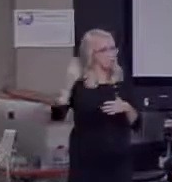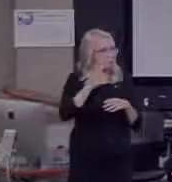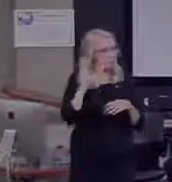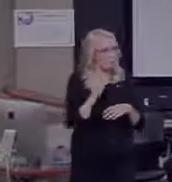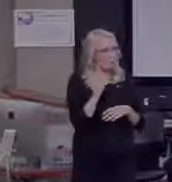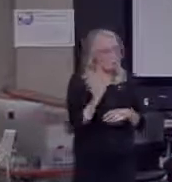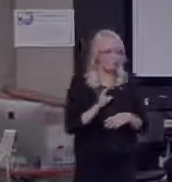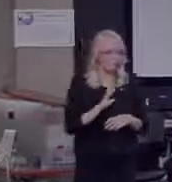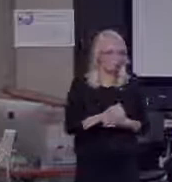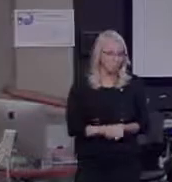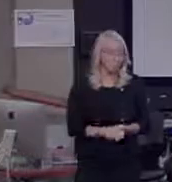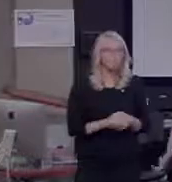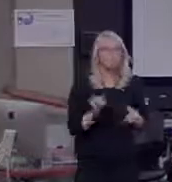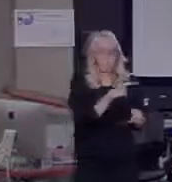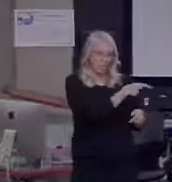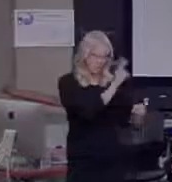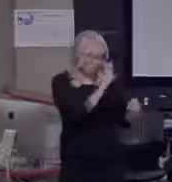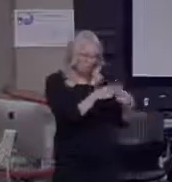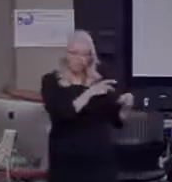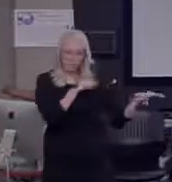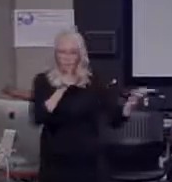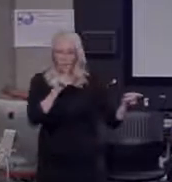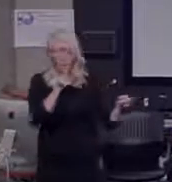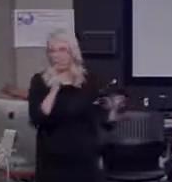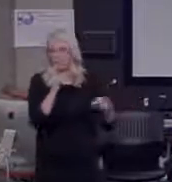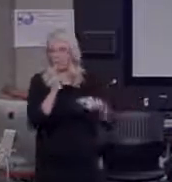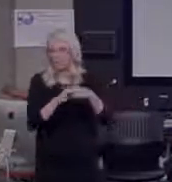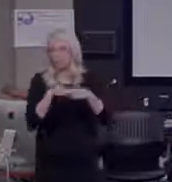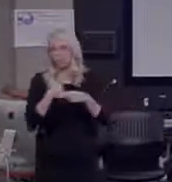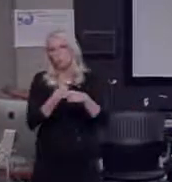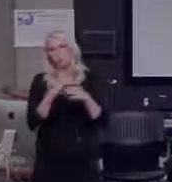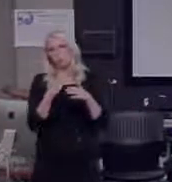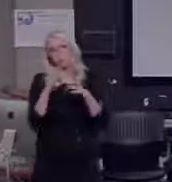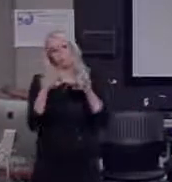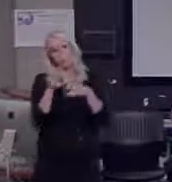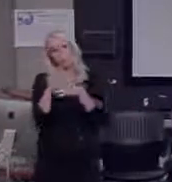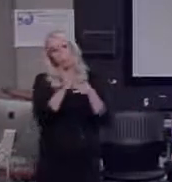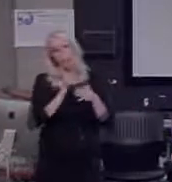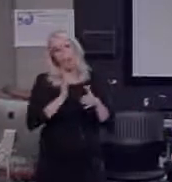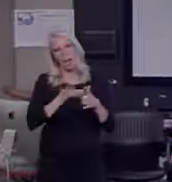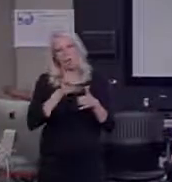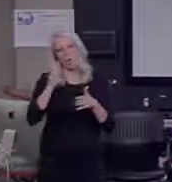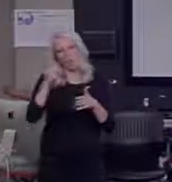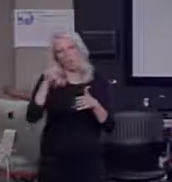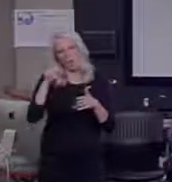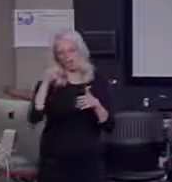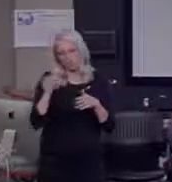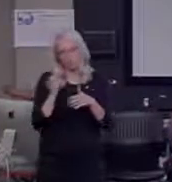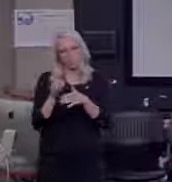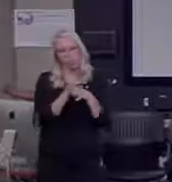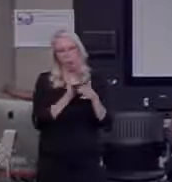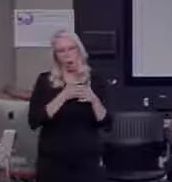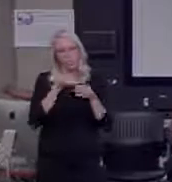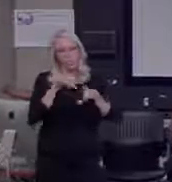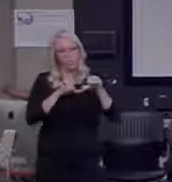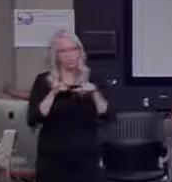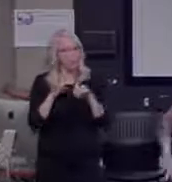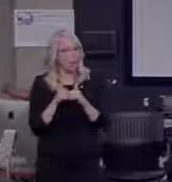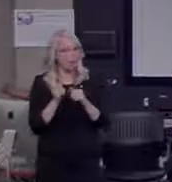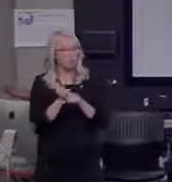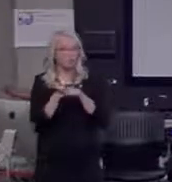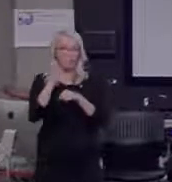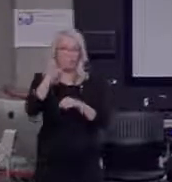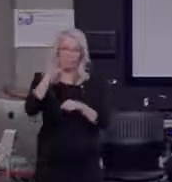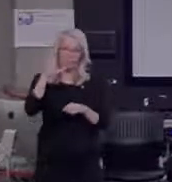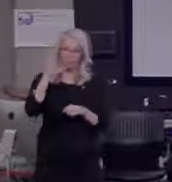So, as Kathy said, we want to share our wares by creating edible science. We want to